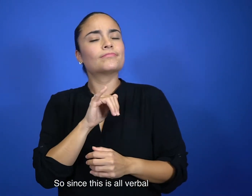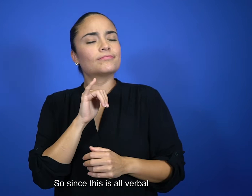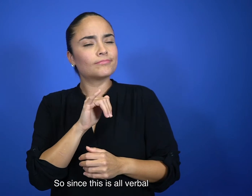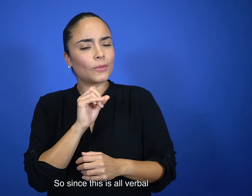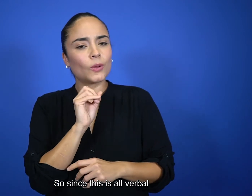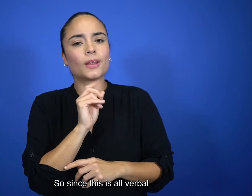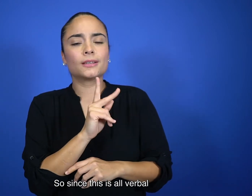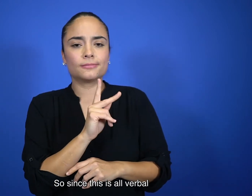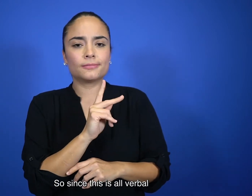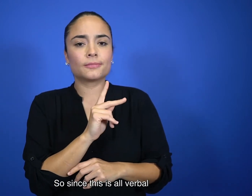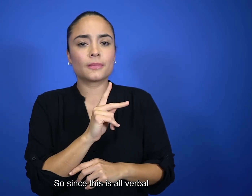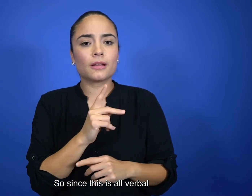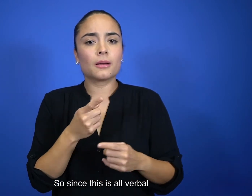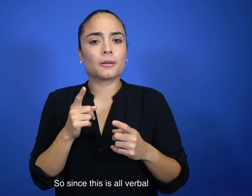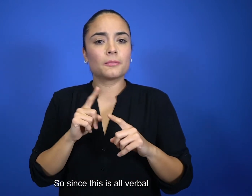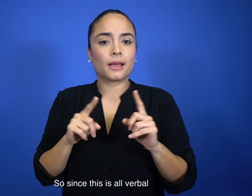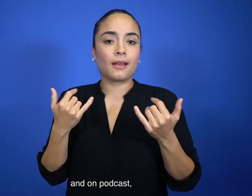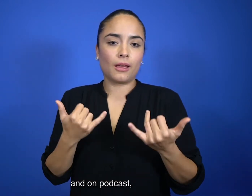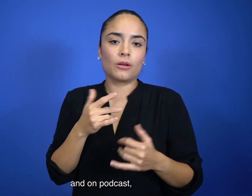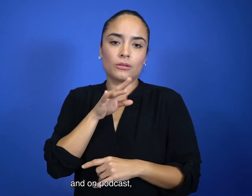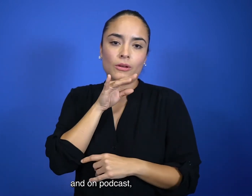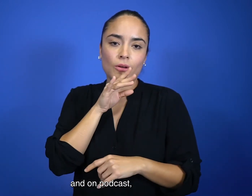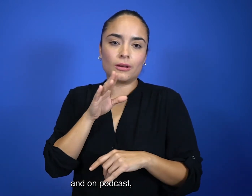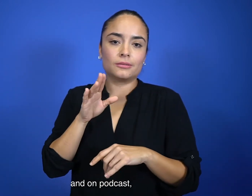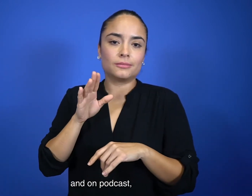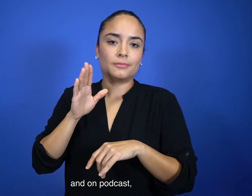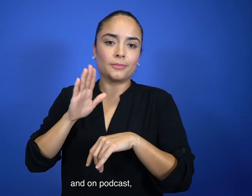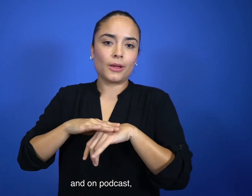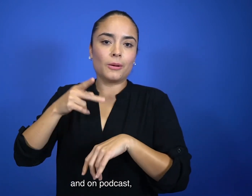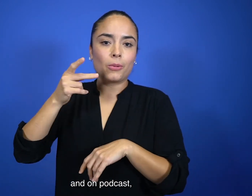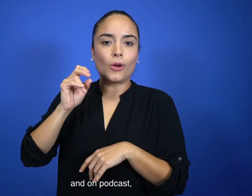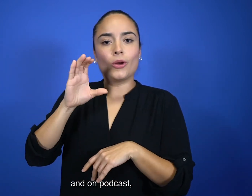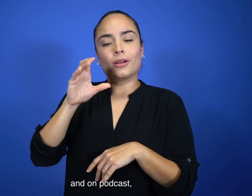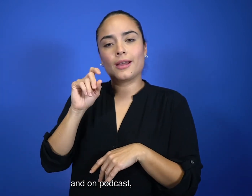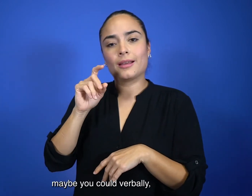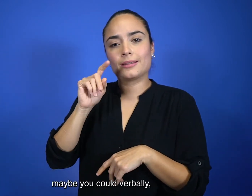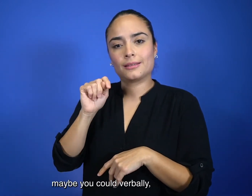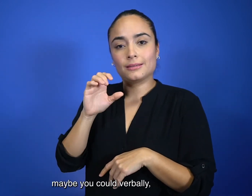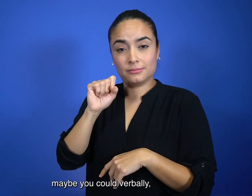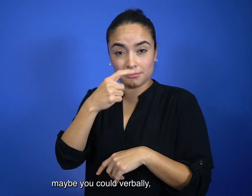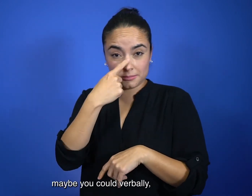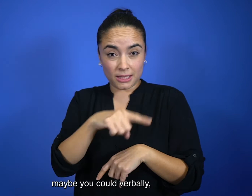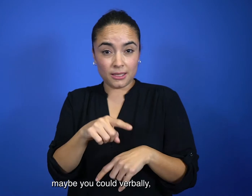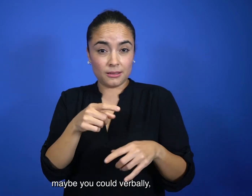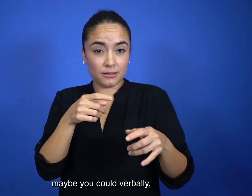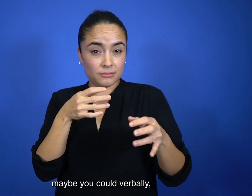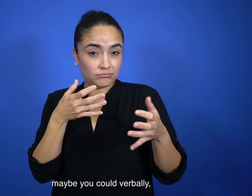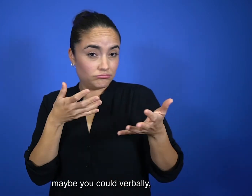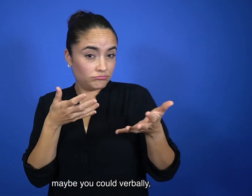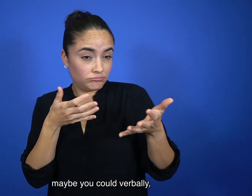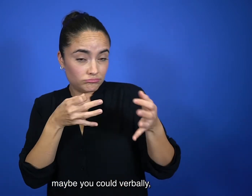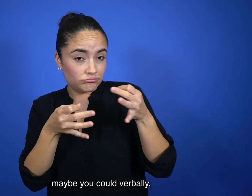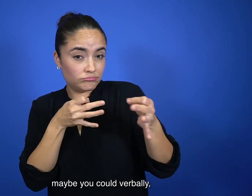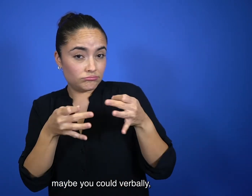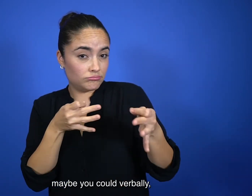Since this is all verbal and on podcast, maybe you could